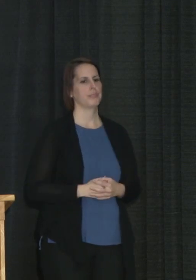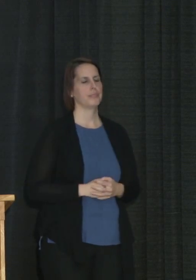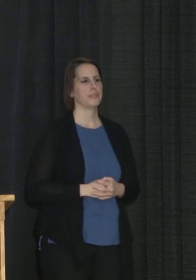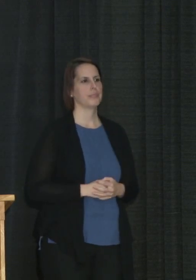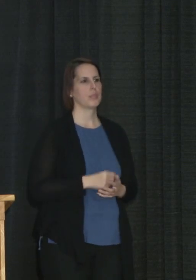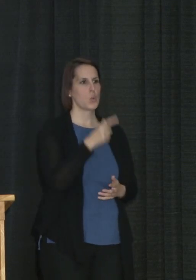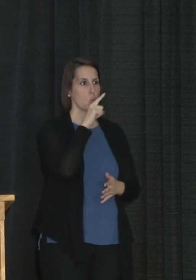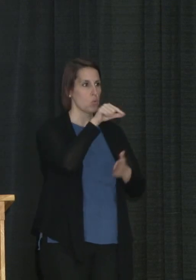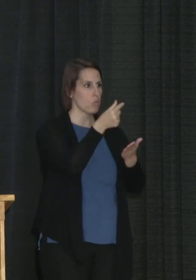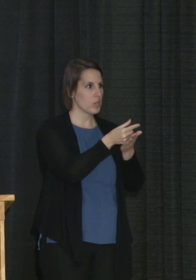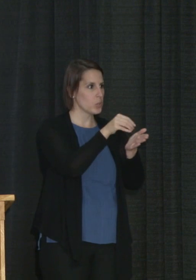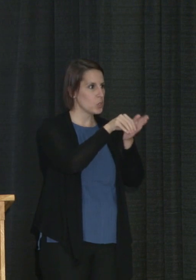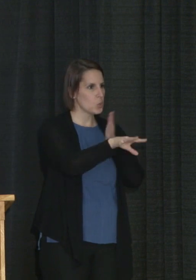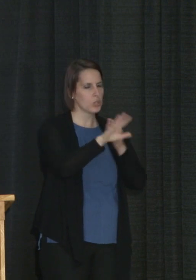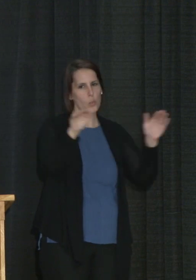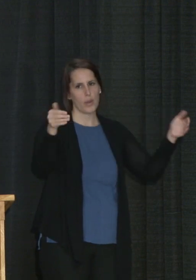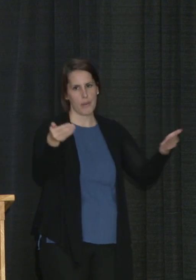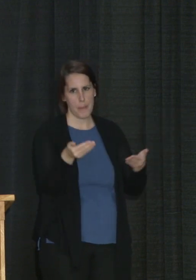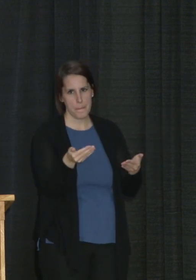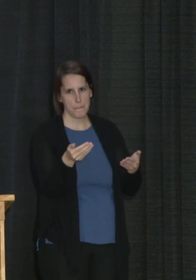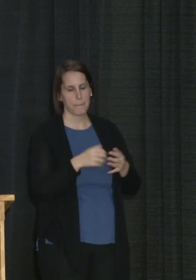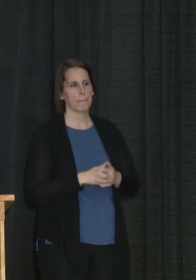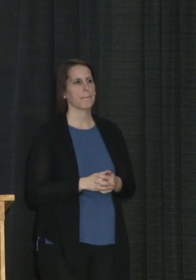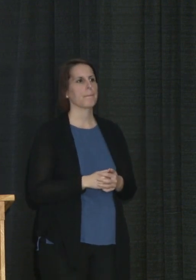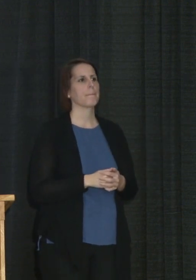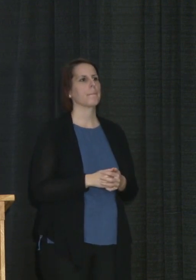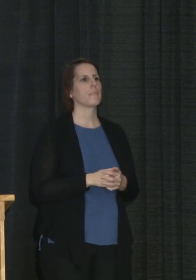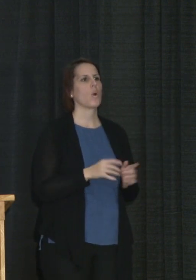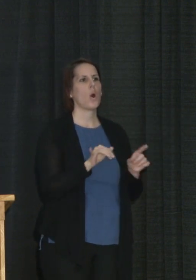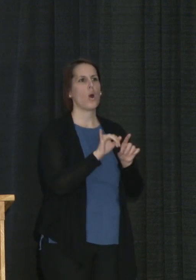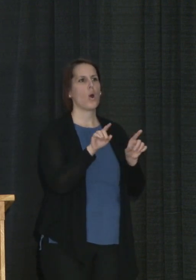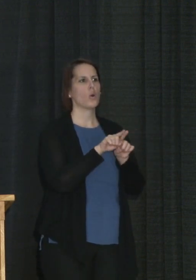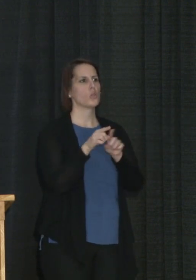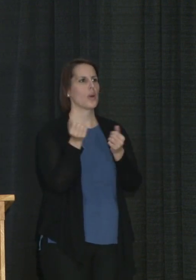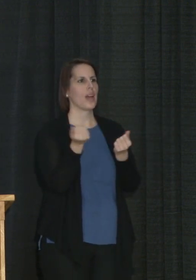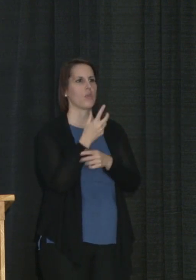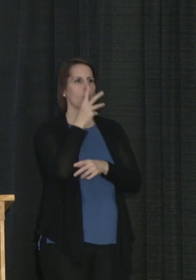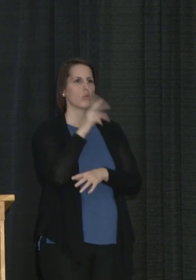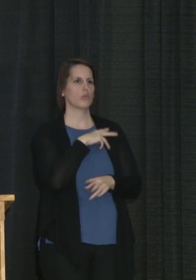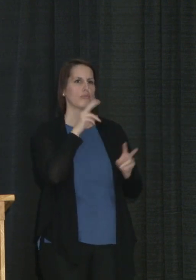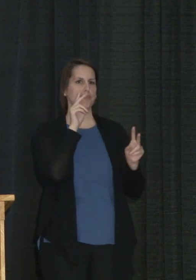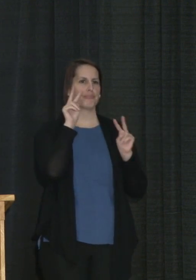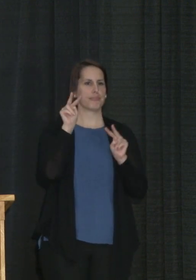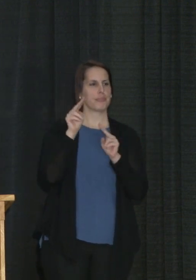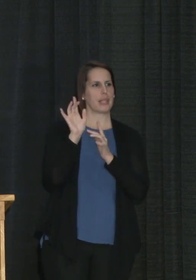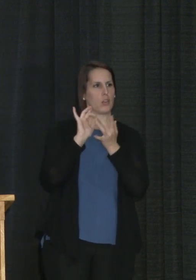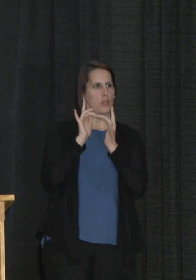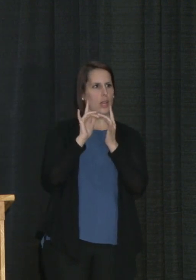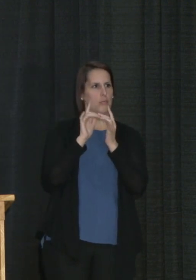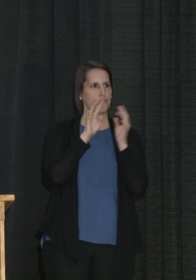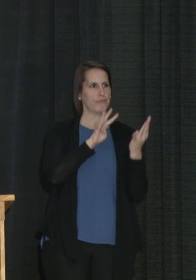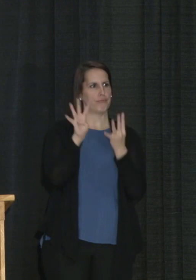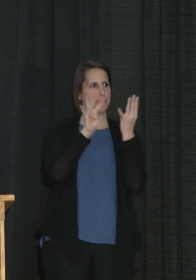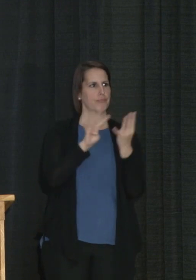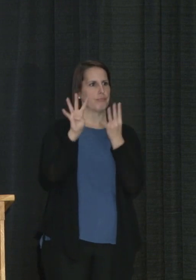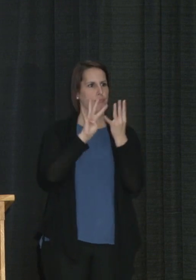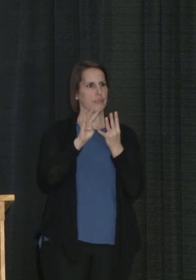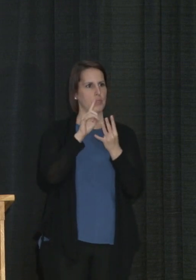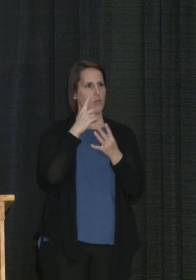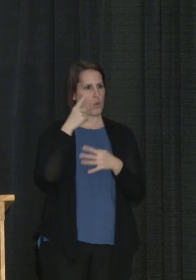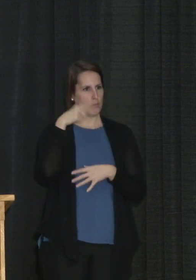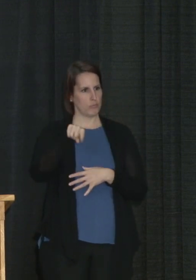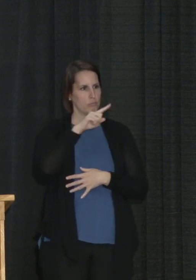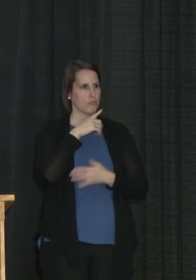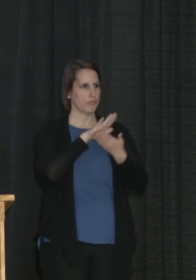those who have gathered here today via live streaming to celebrate and honor your achievements. I would now like to introduce